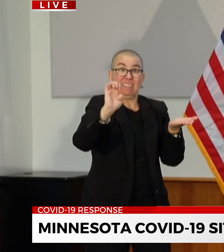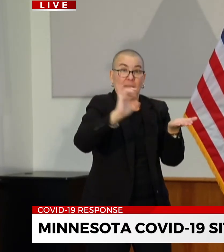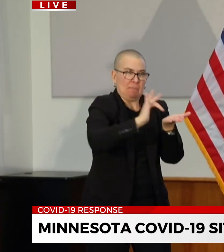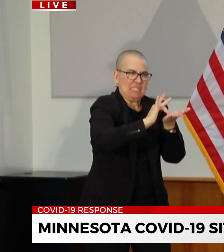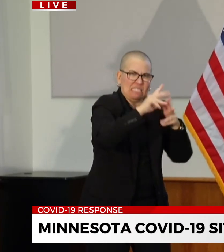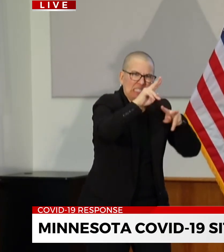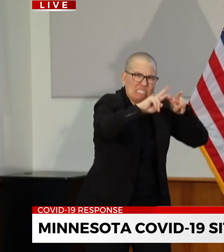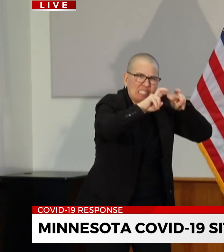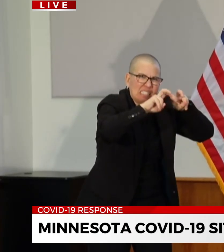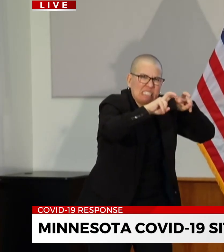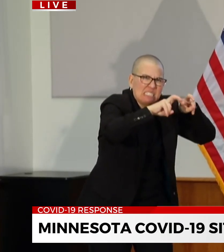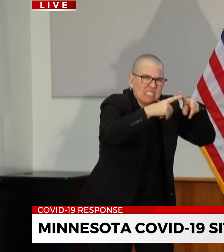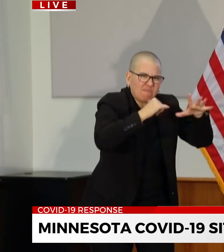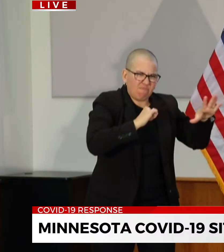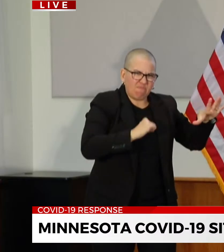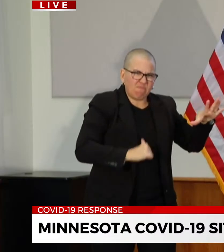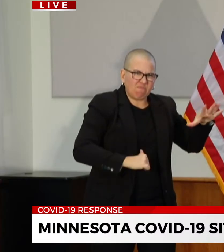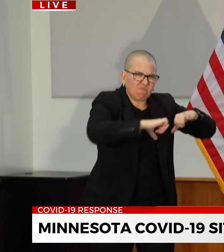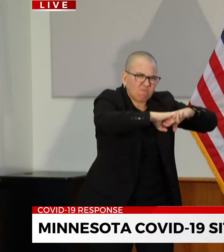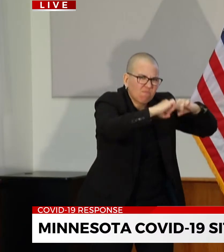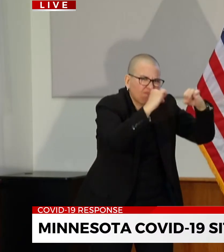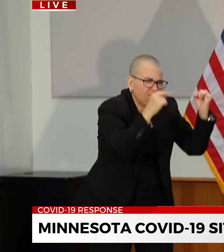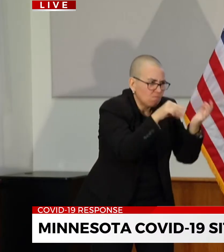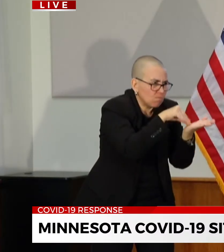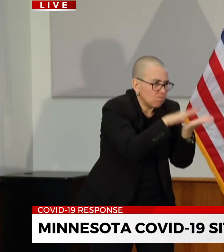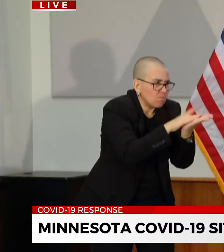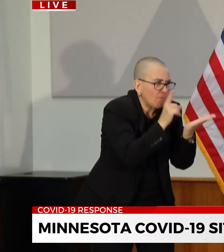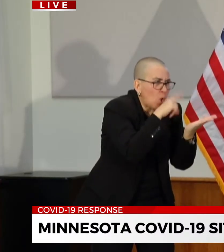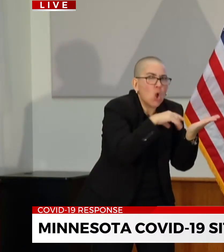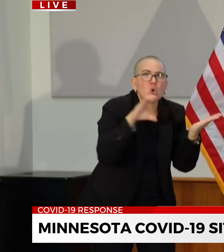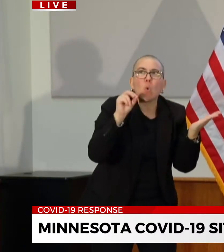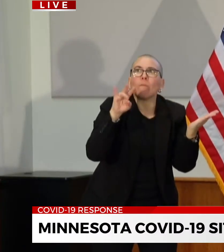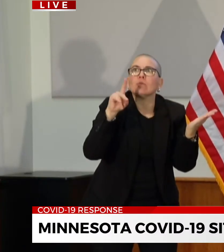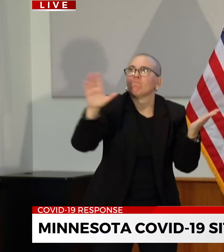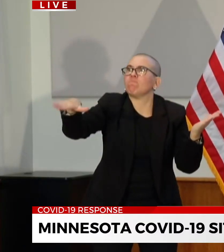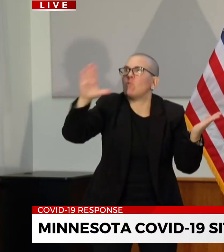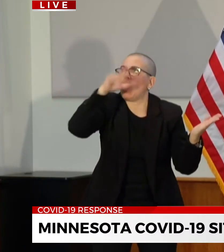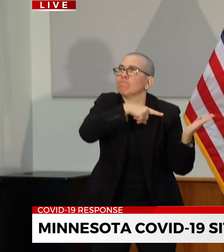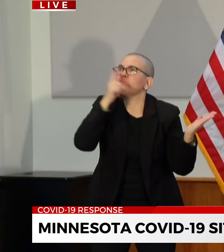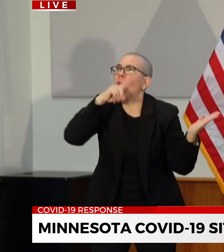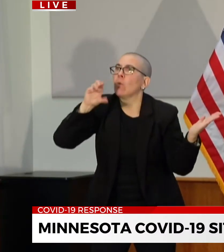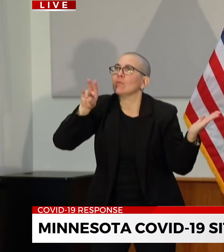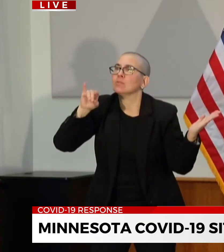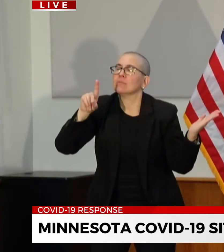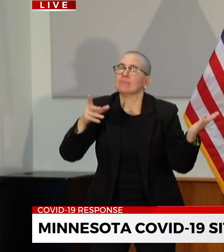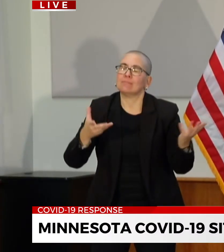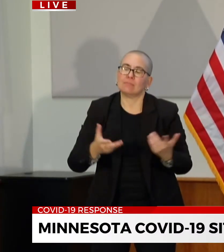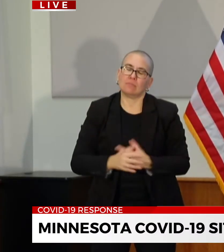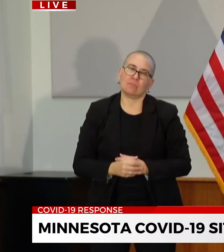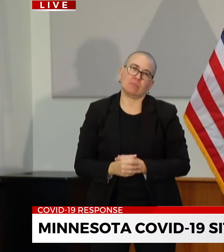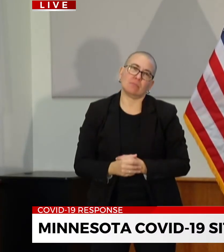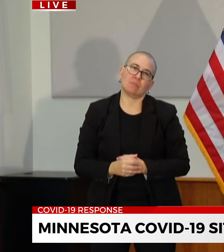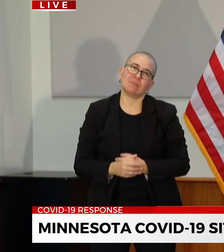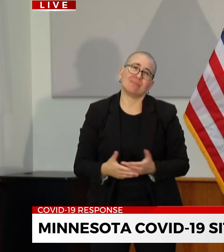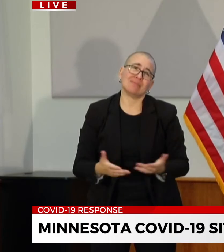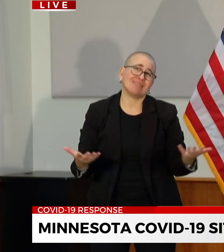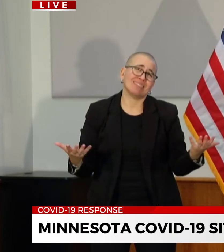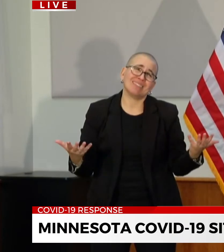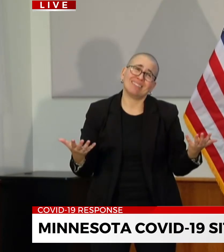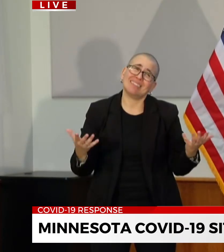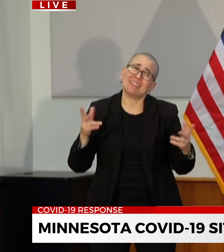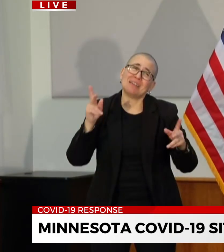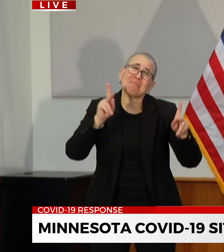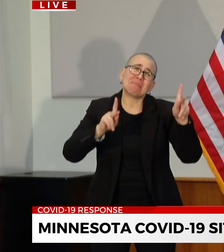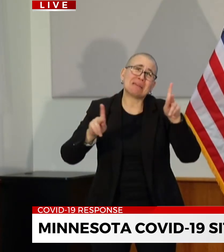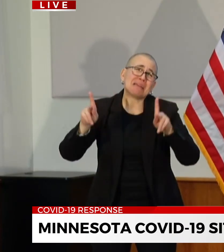Or the whole thing was it started with going after Governor Cuomo. People in long-term care facility are not getting COVID for people coming back from the